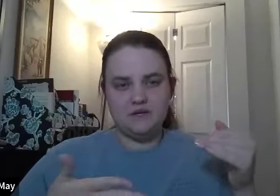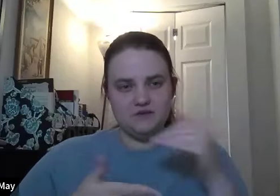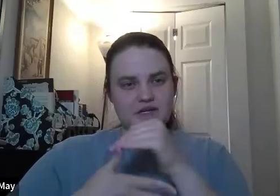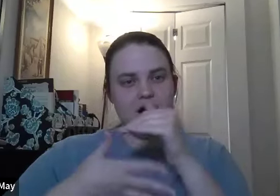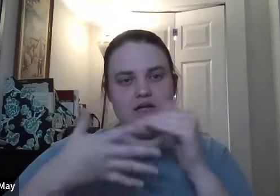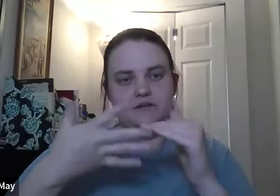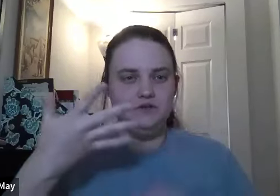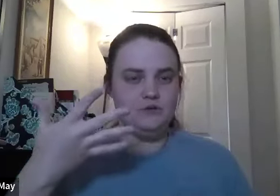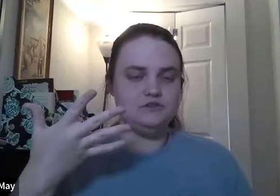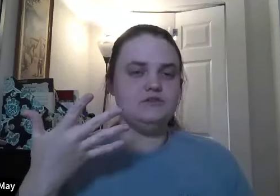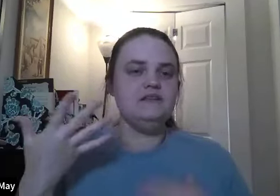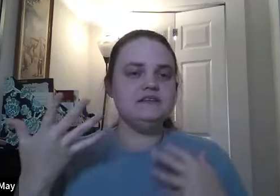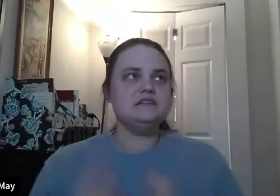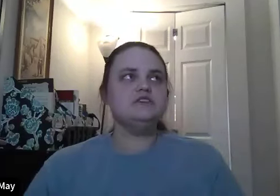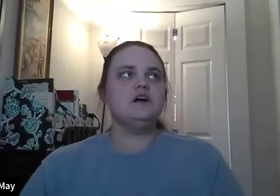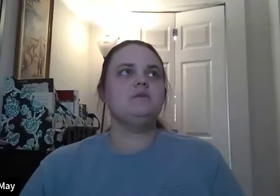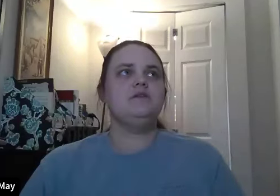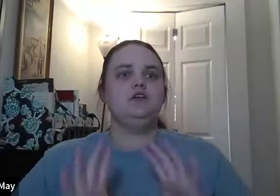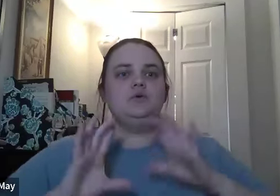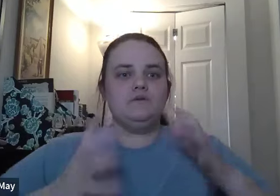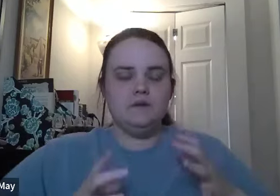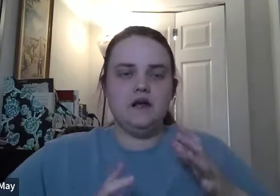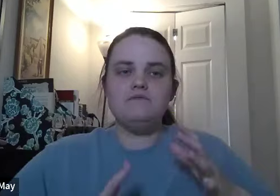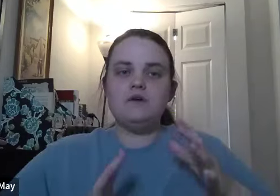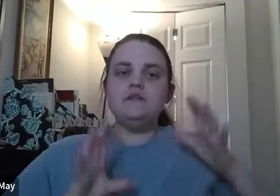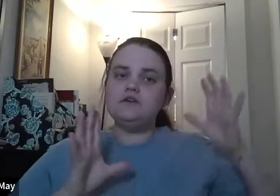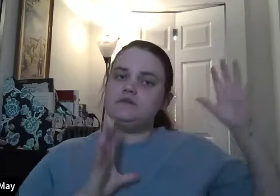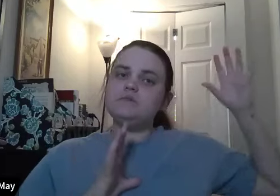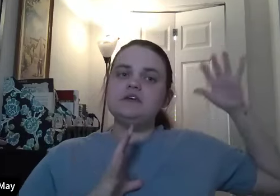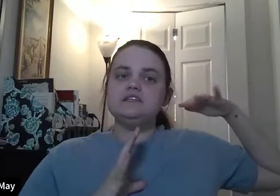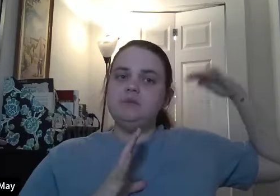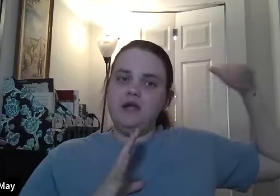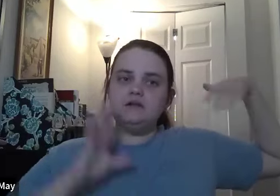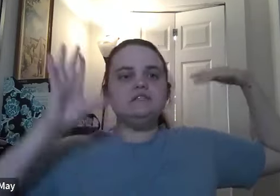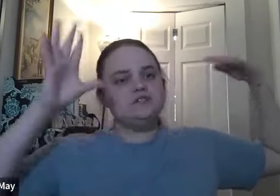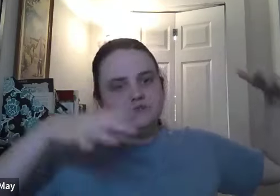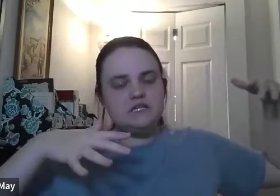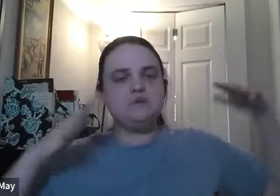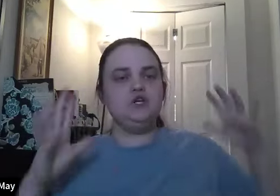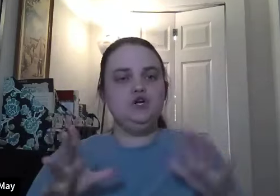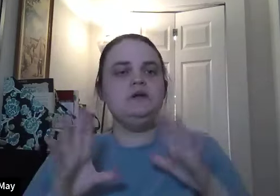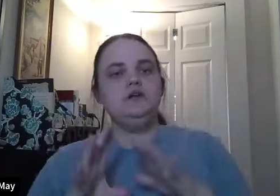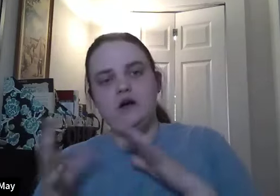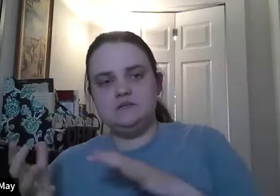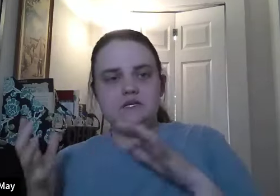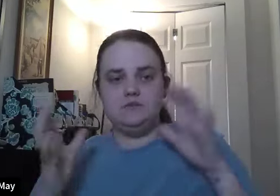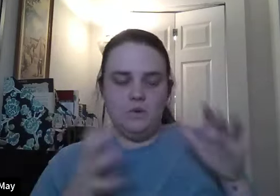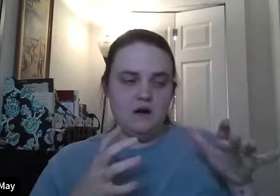recommend doing it kind of in your order. So like, let's say you're talking about like your family, not involving like your family as in your parents and your siblings, but you and your husband and or